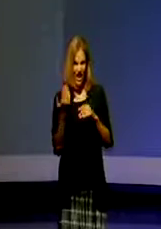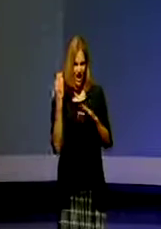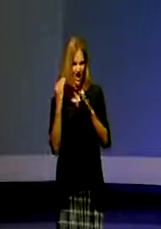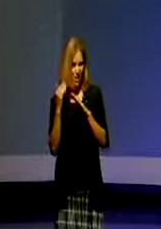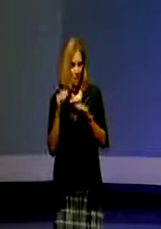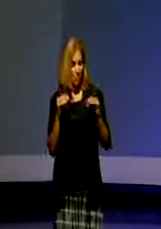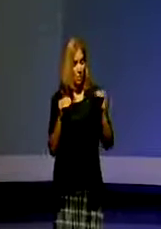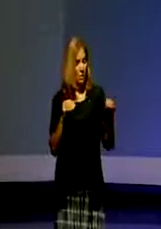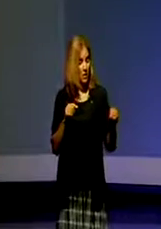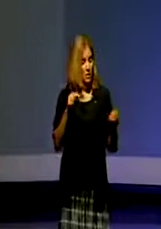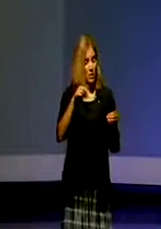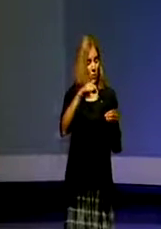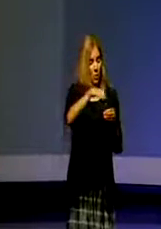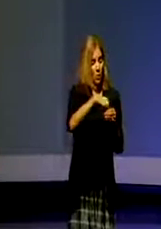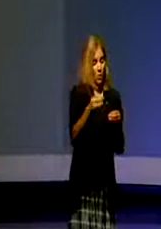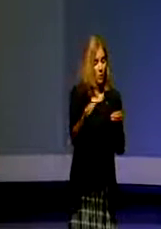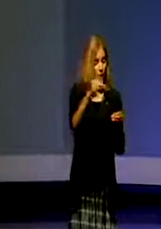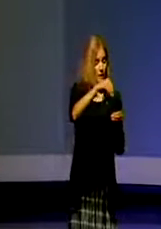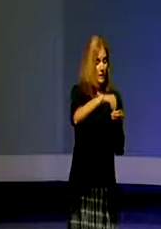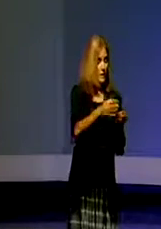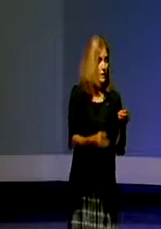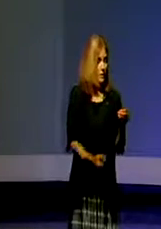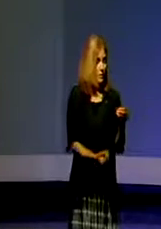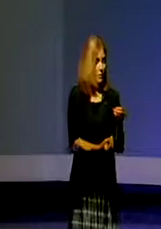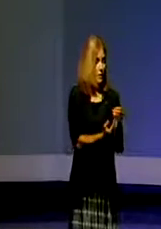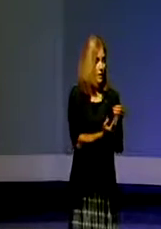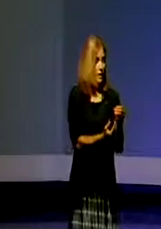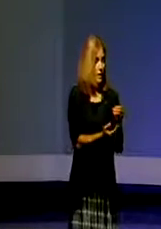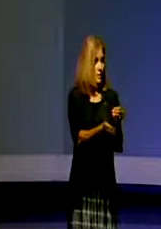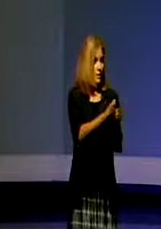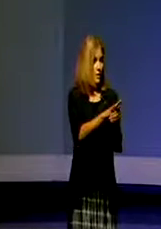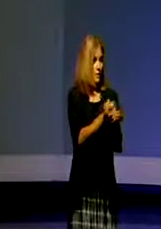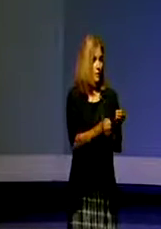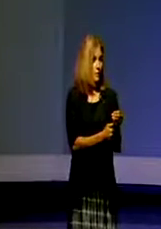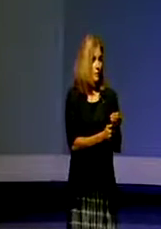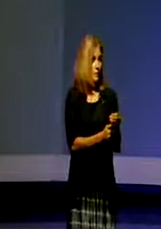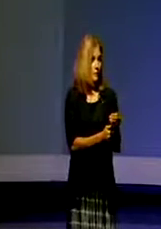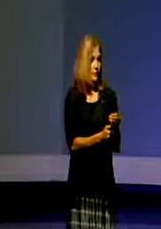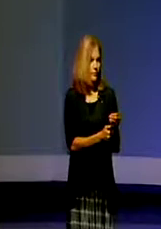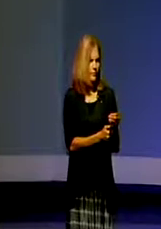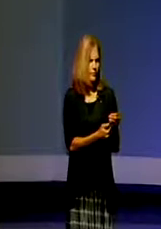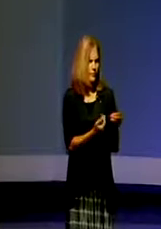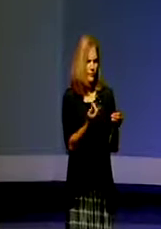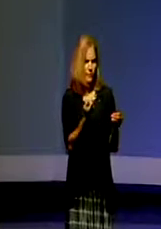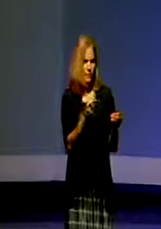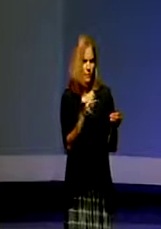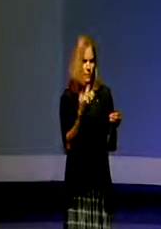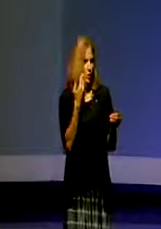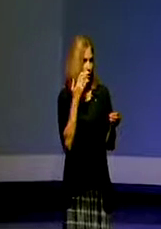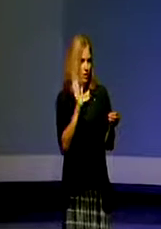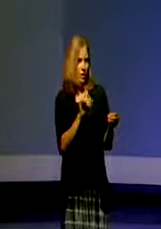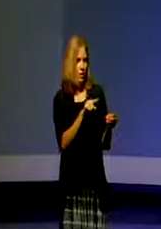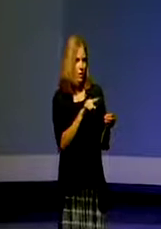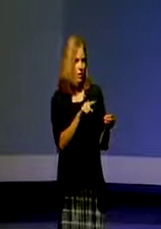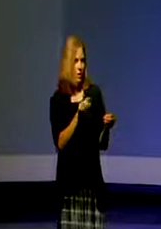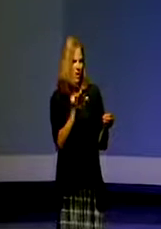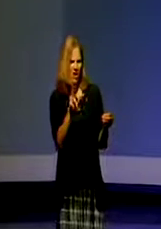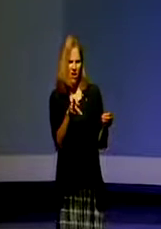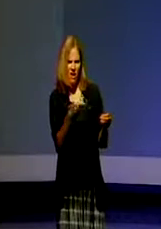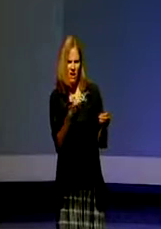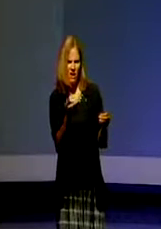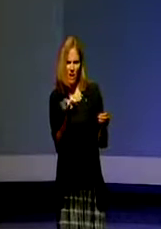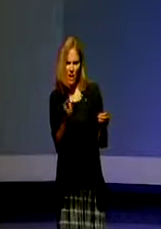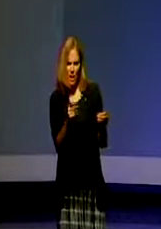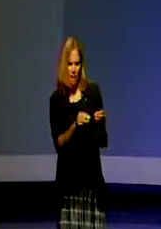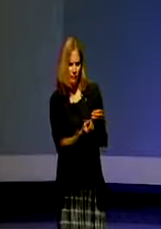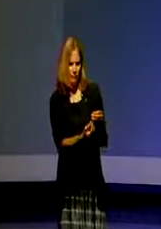You put your finger in, you put the seed in, you plant it, you cover it, and you don't know what's going on, but all kinds of things are happening